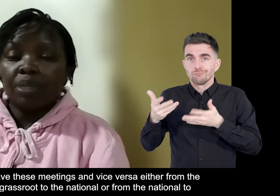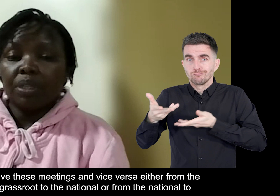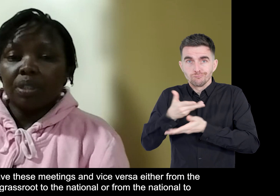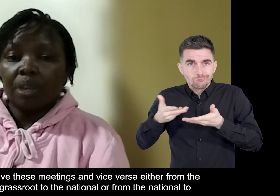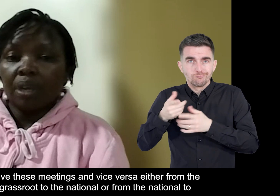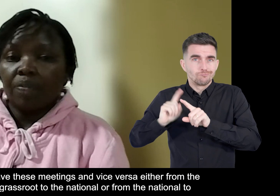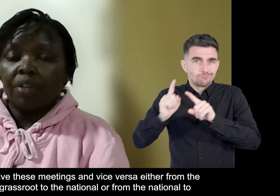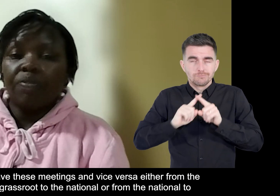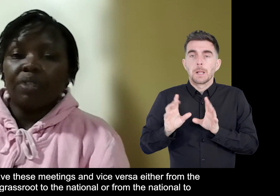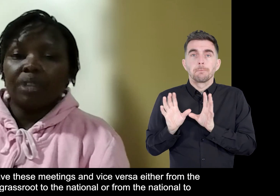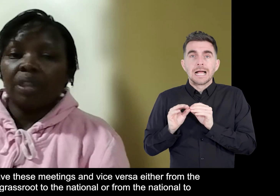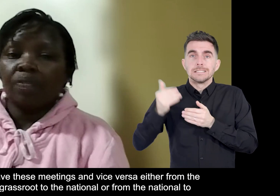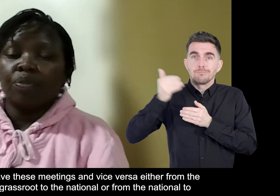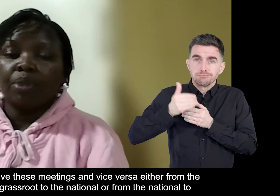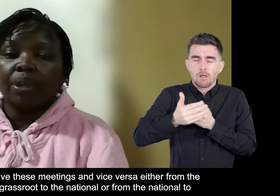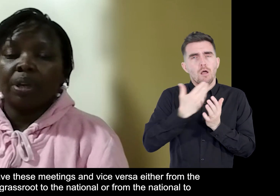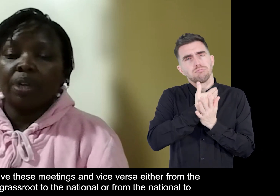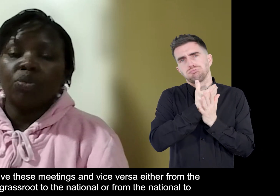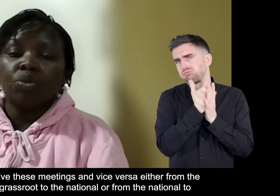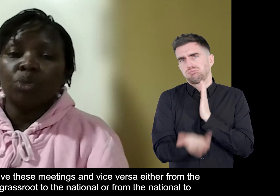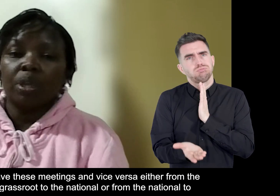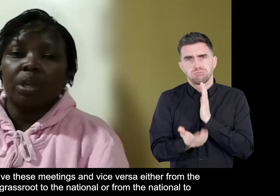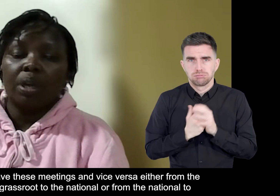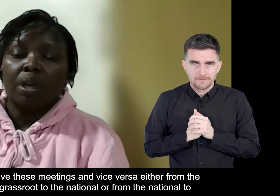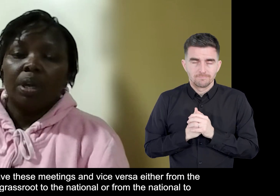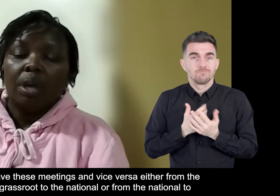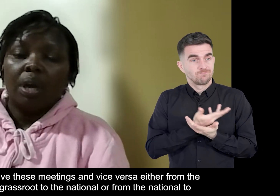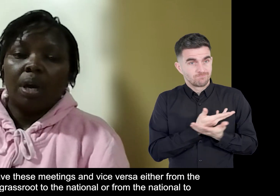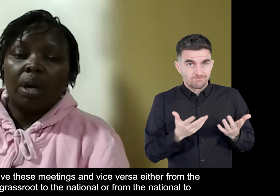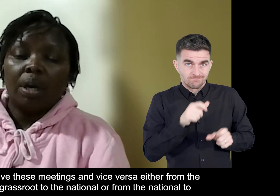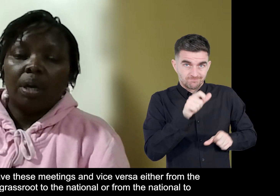have these meetings and vice versa, either from the grassroots to the